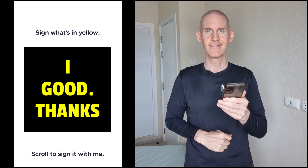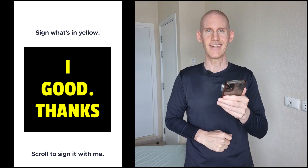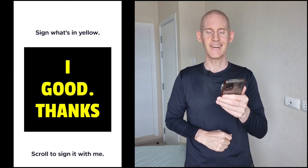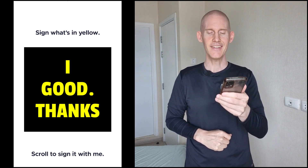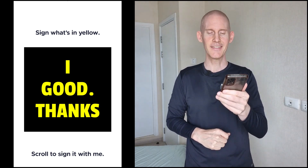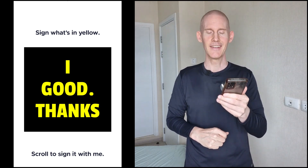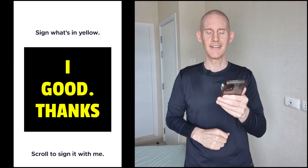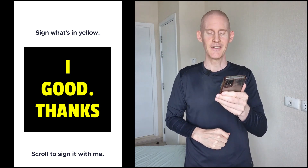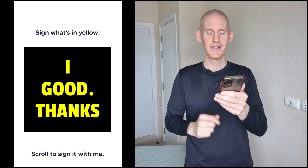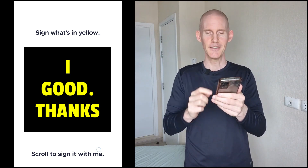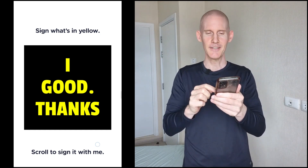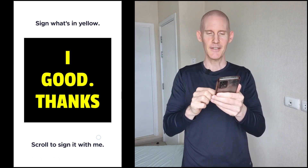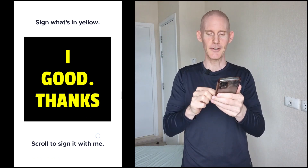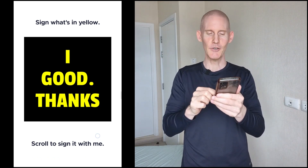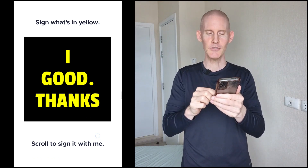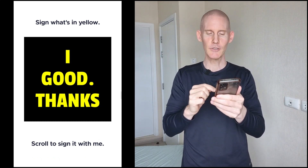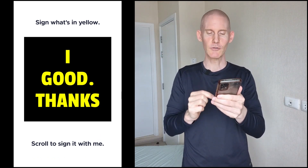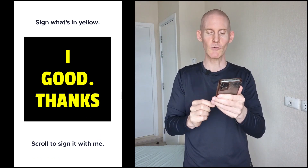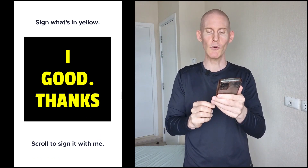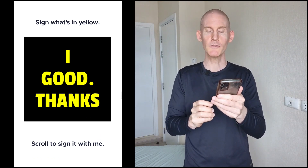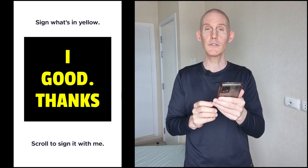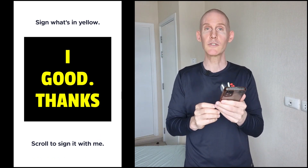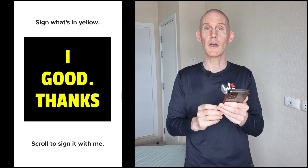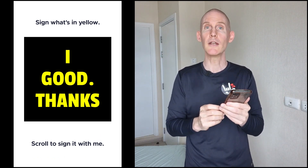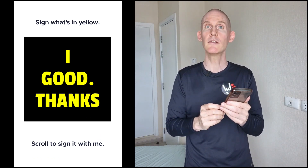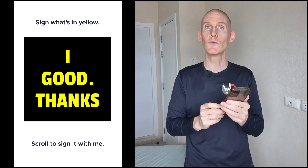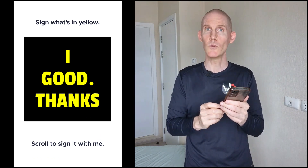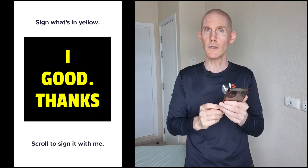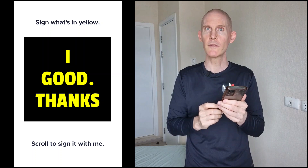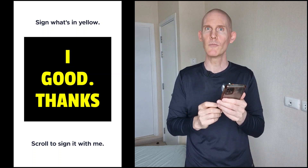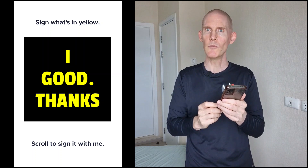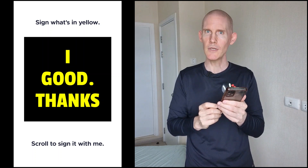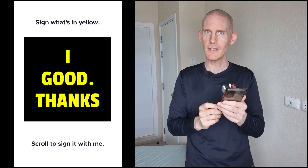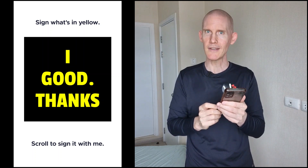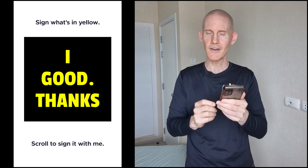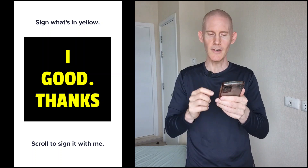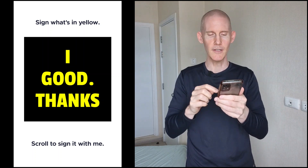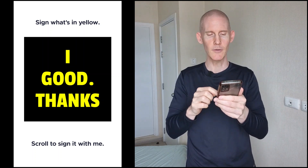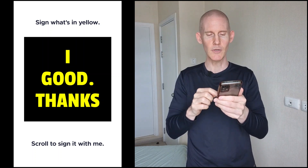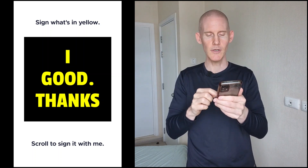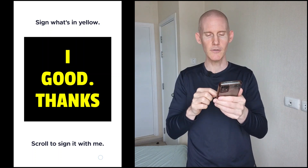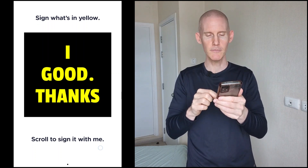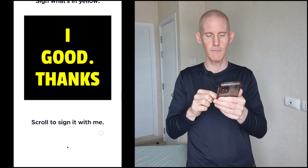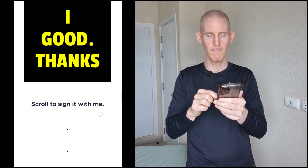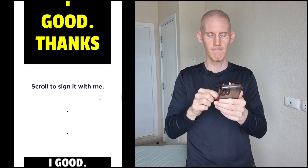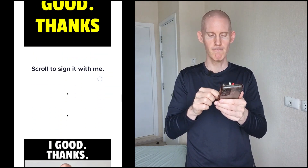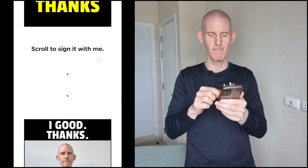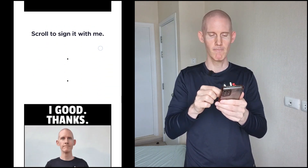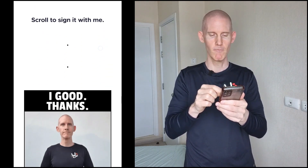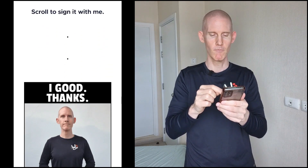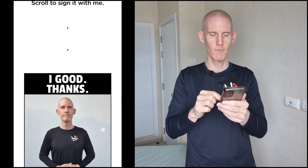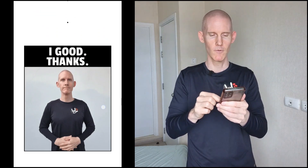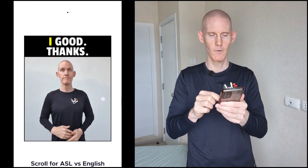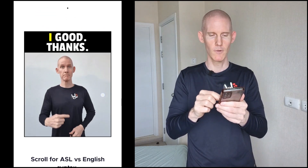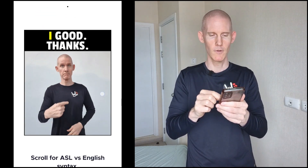All right, here it goes. Scroll to sign it with me. All right, here we go. All